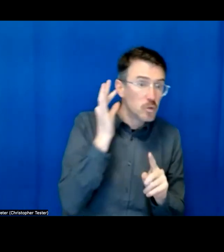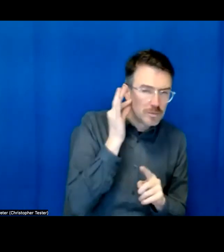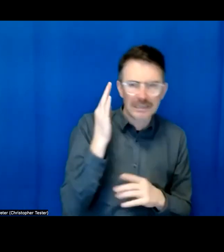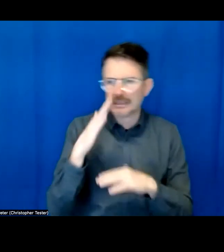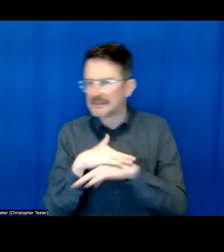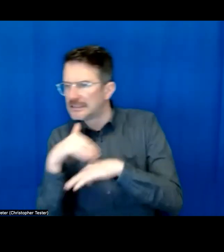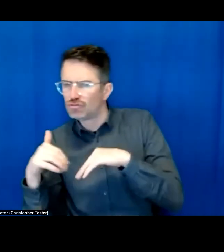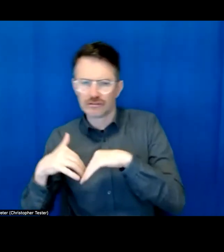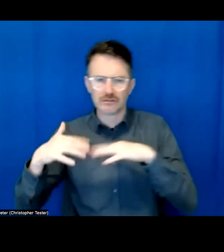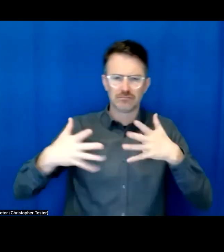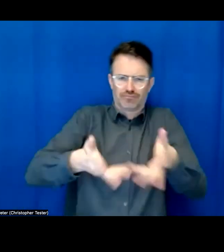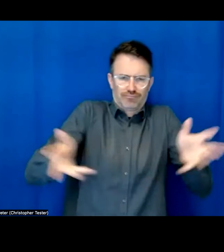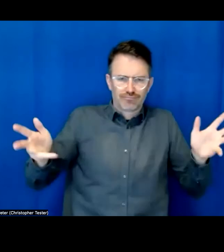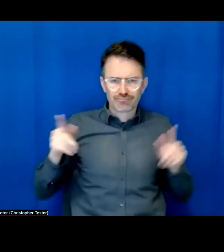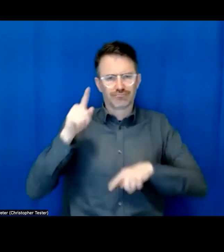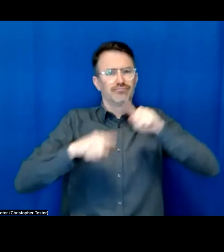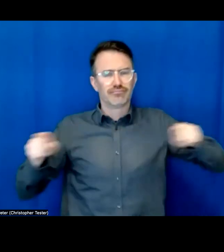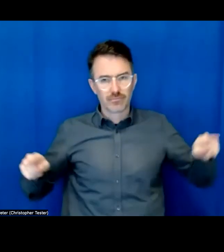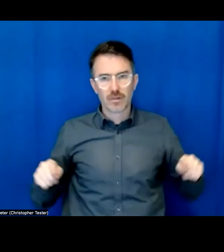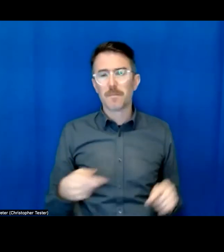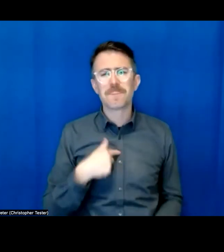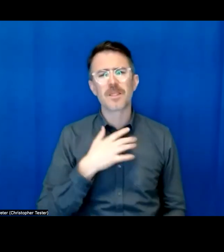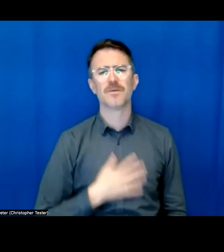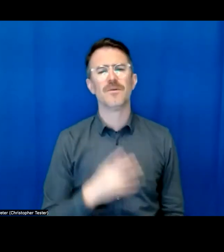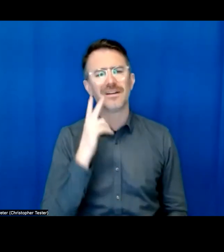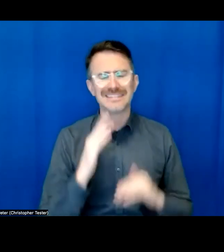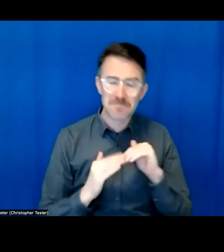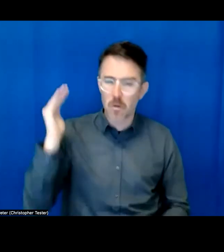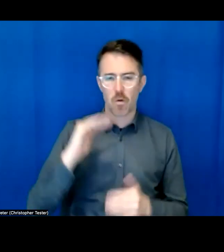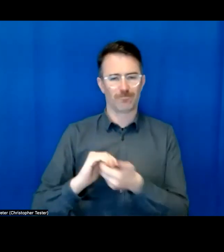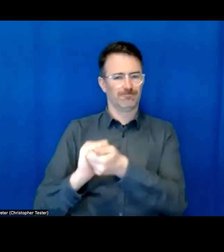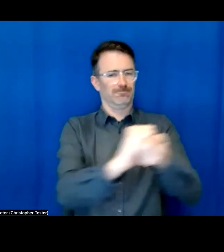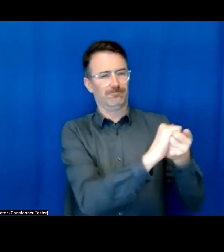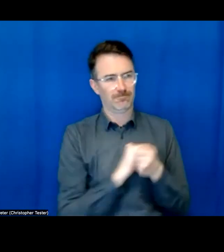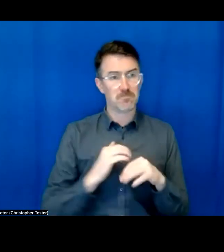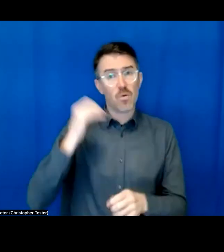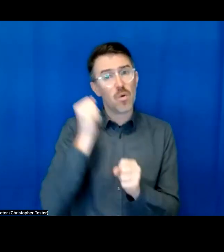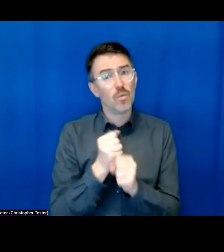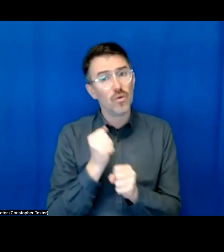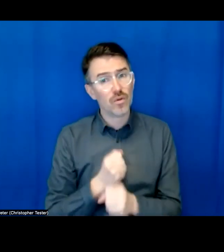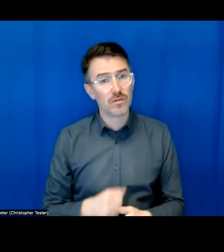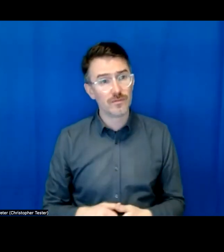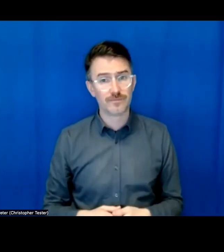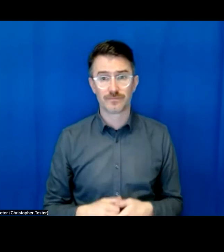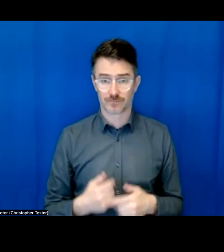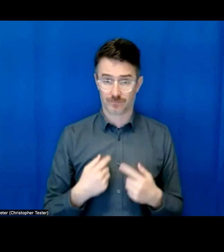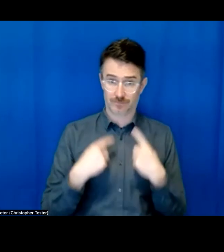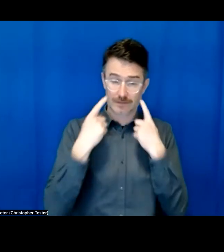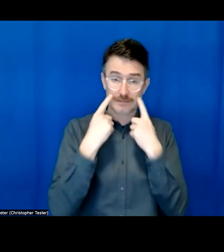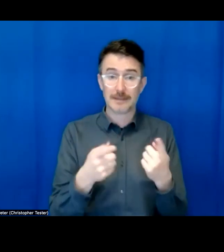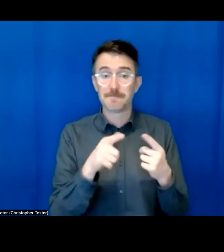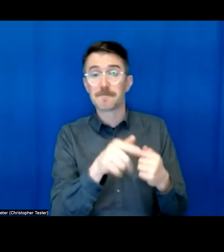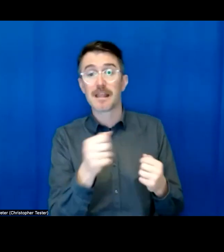in all across the world. The study conducted by National Indigenous People with Disabilities highlight that we